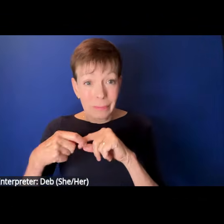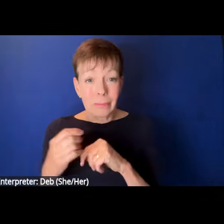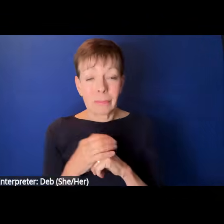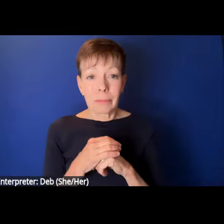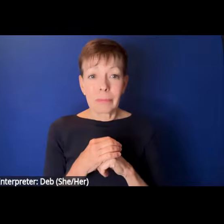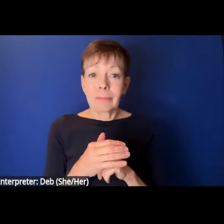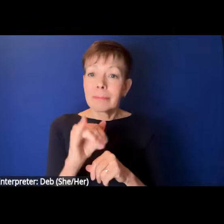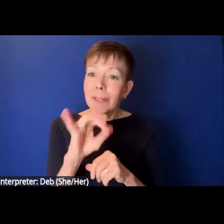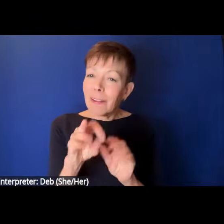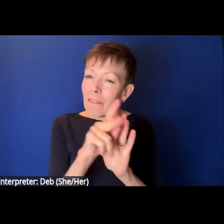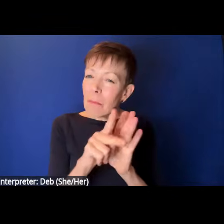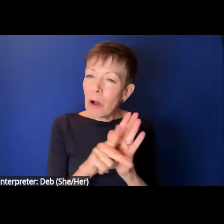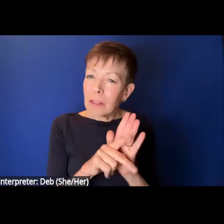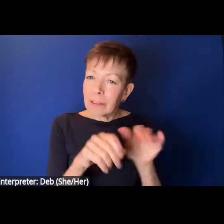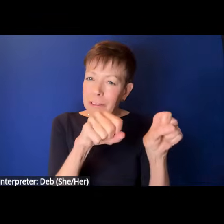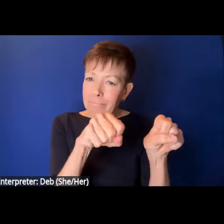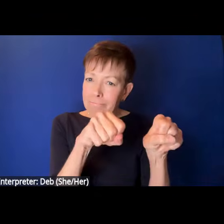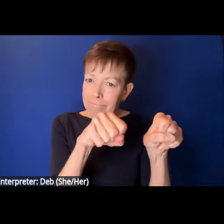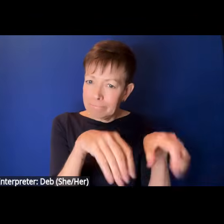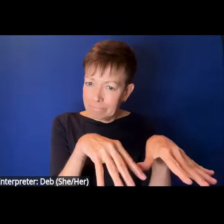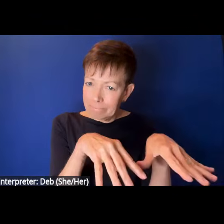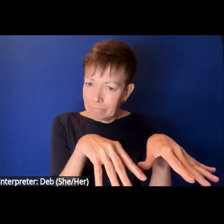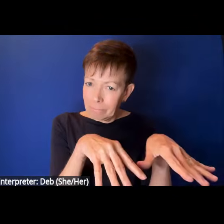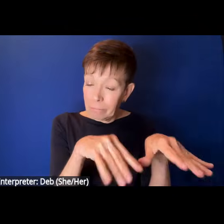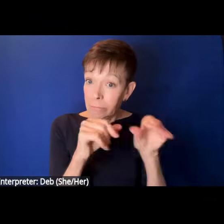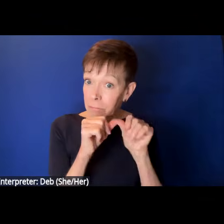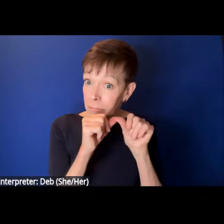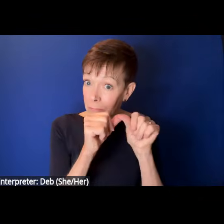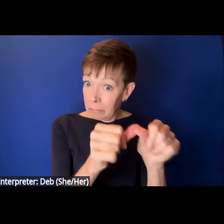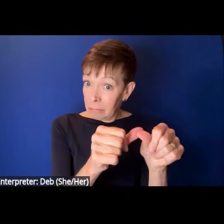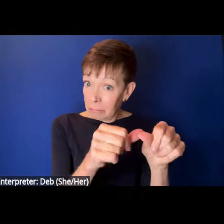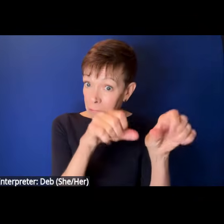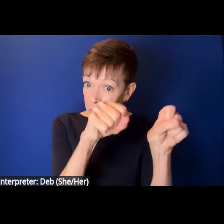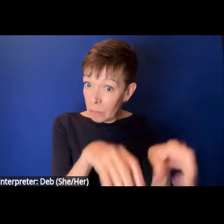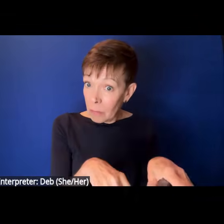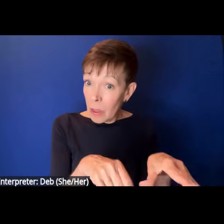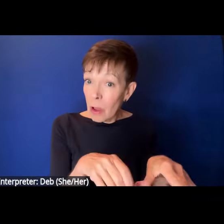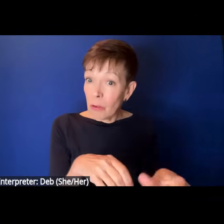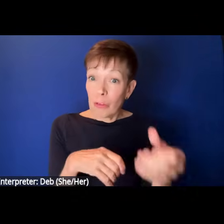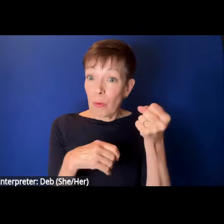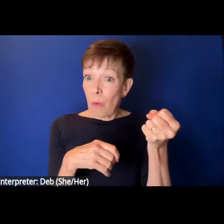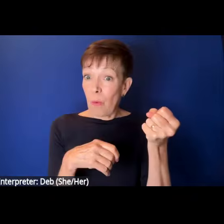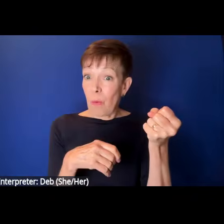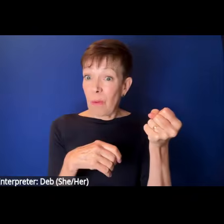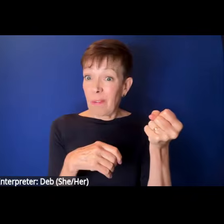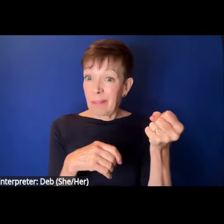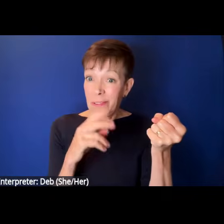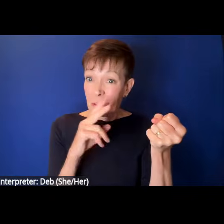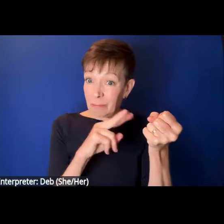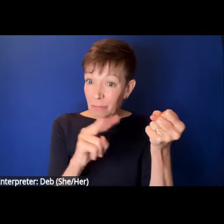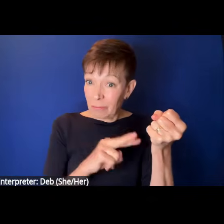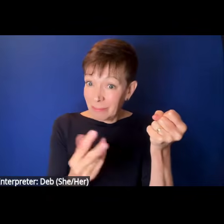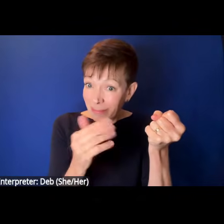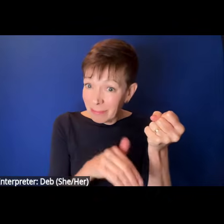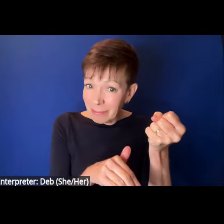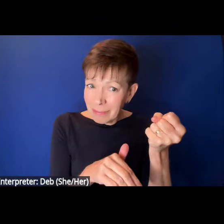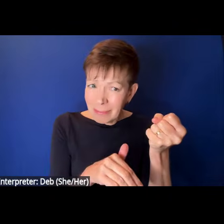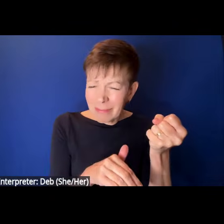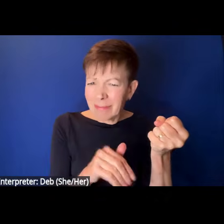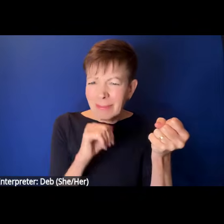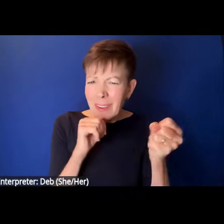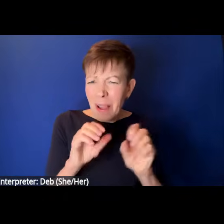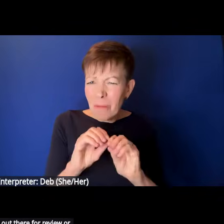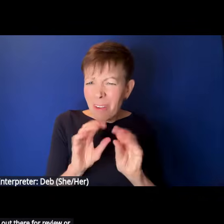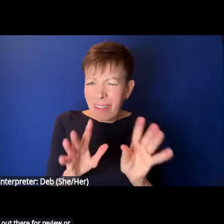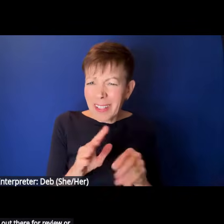If it was abandoned, is it remaining abandoned, it's just being held there for review? Or that's what I'm not